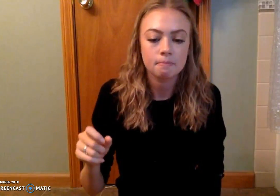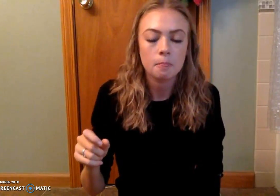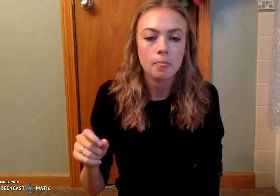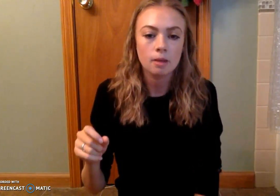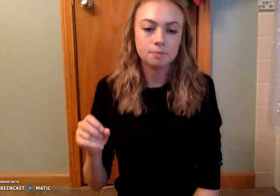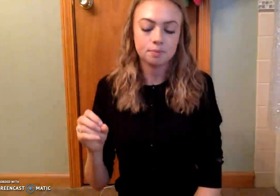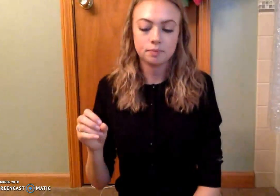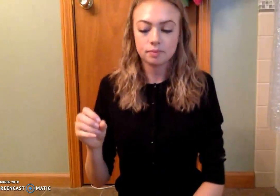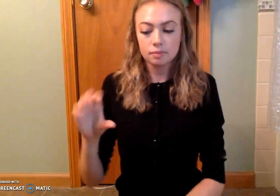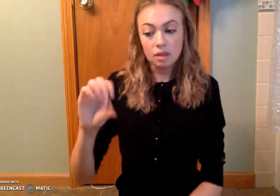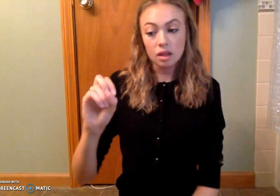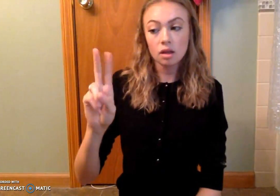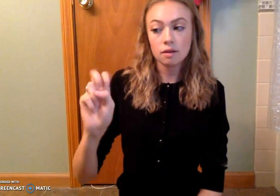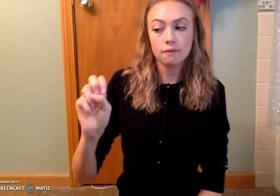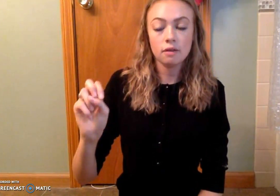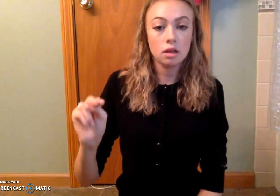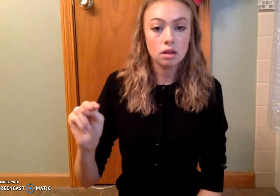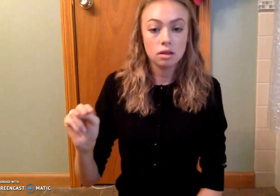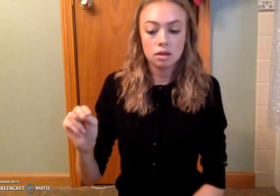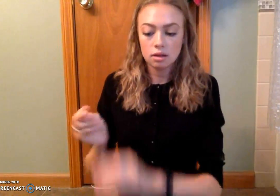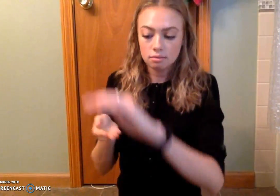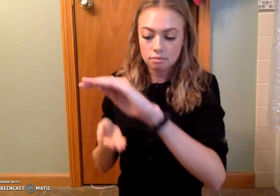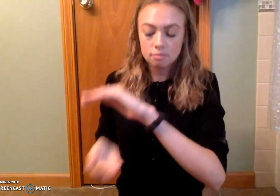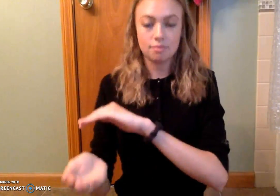your oven to 375 degrees.